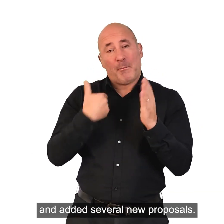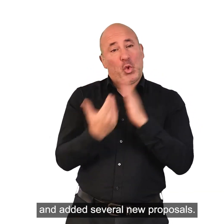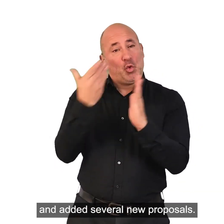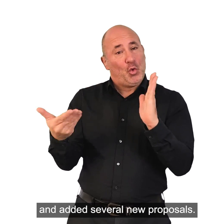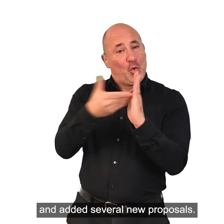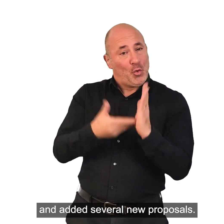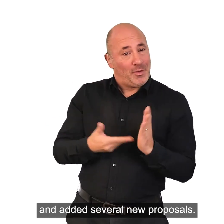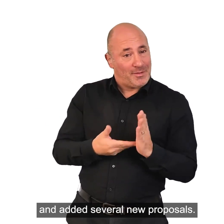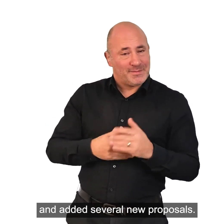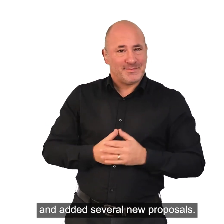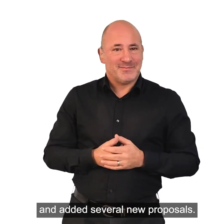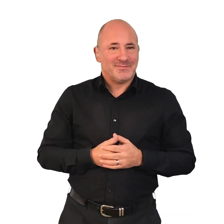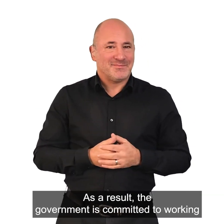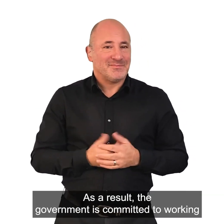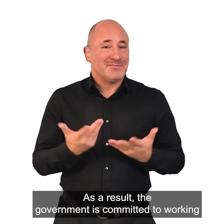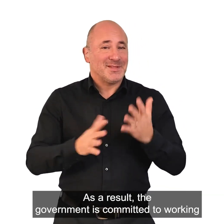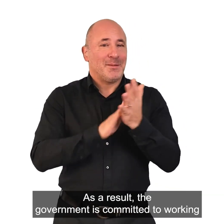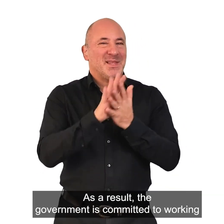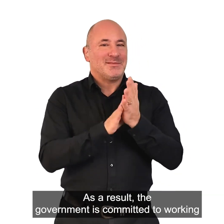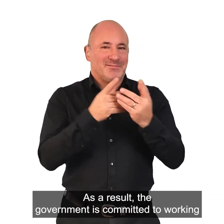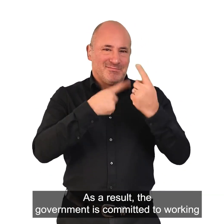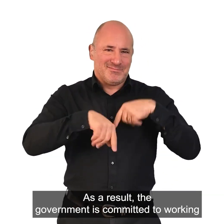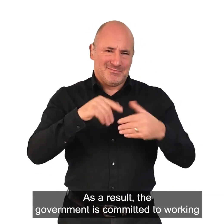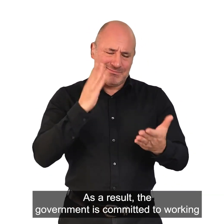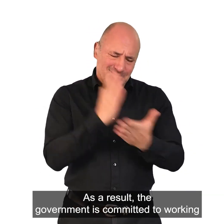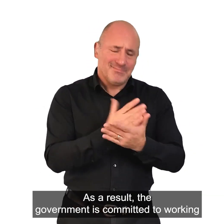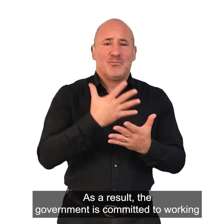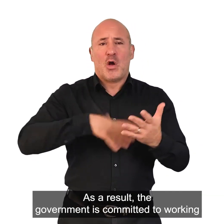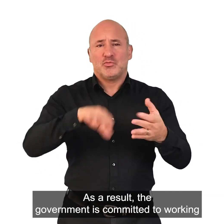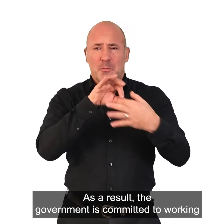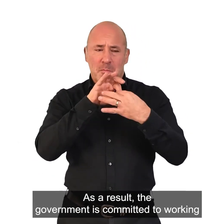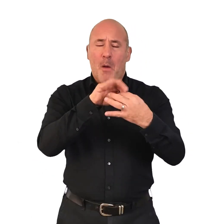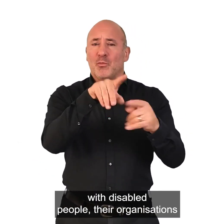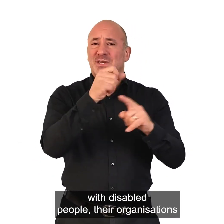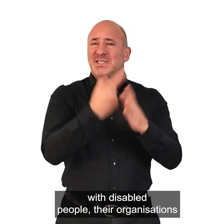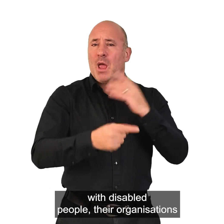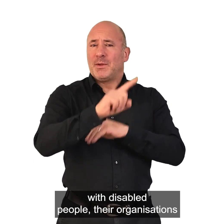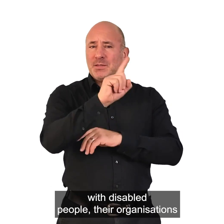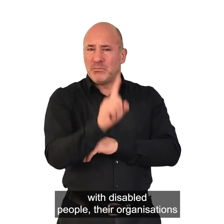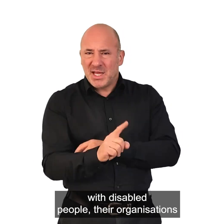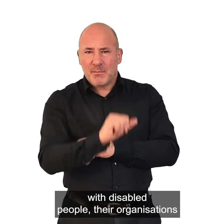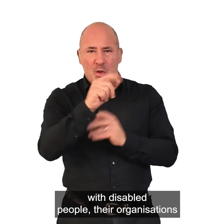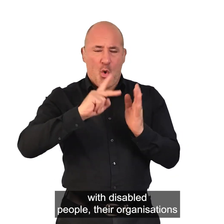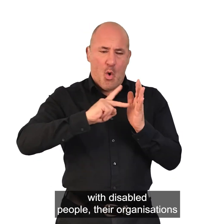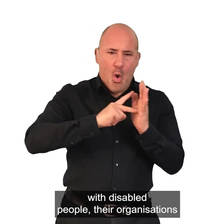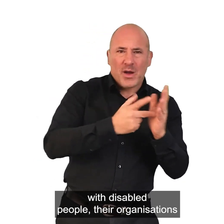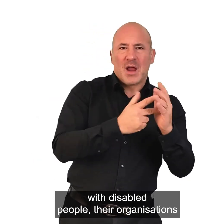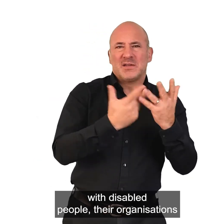and added several new proposals. As a result, the government is committed to working with disabled people, their